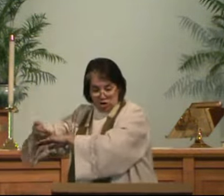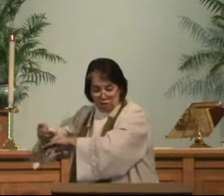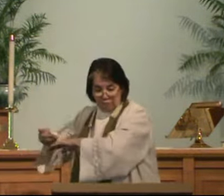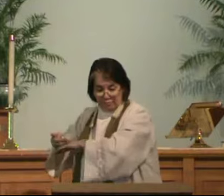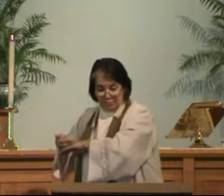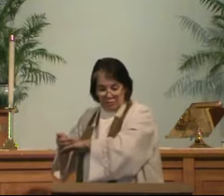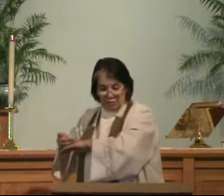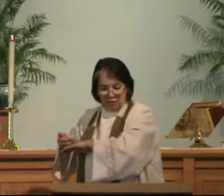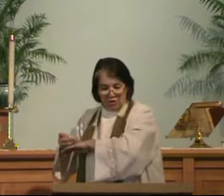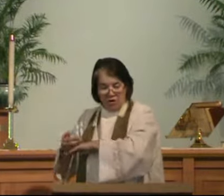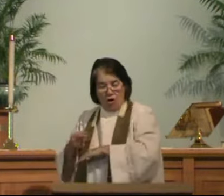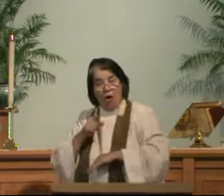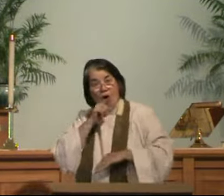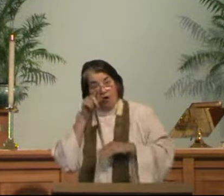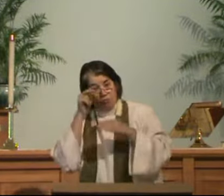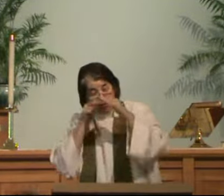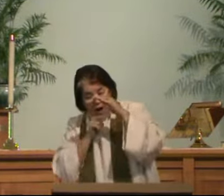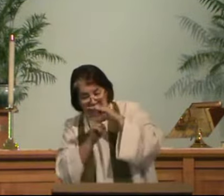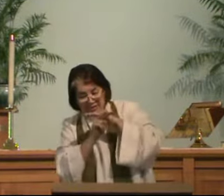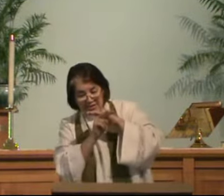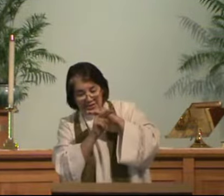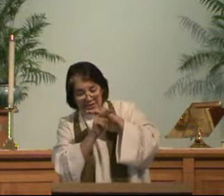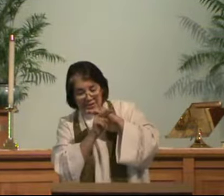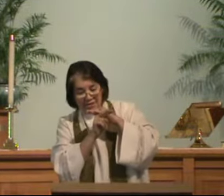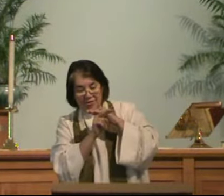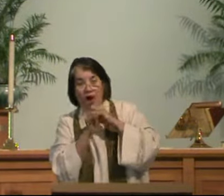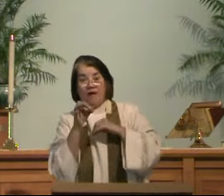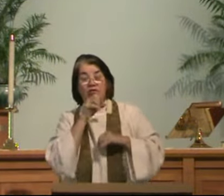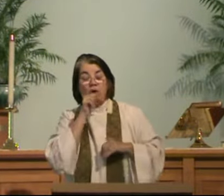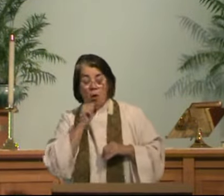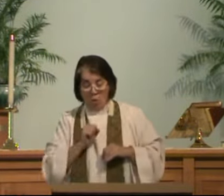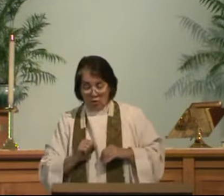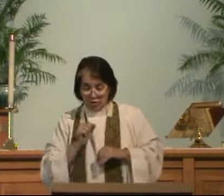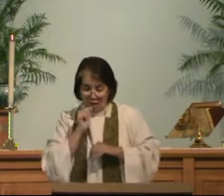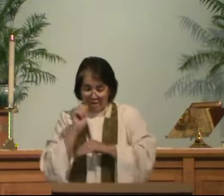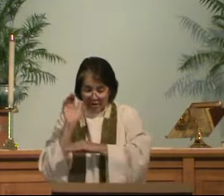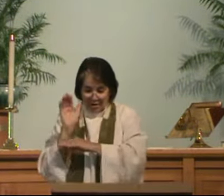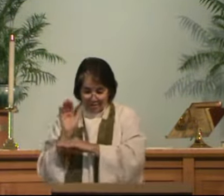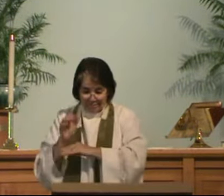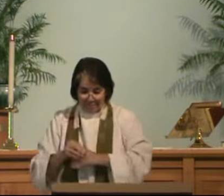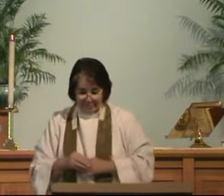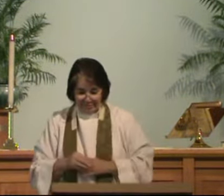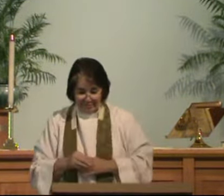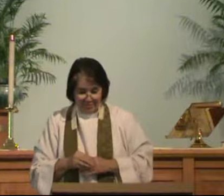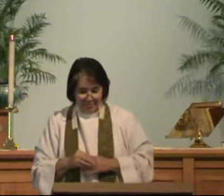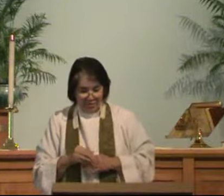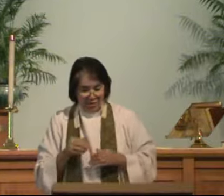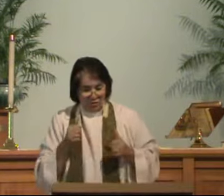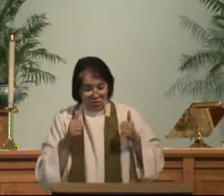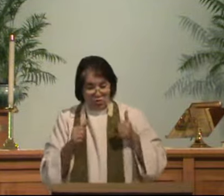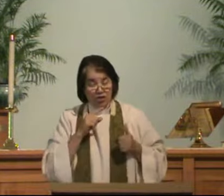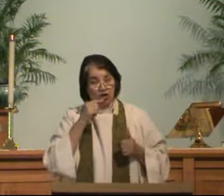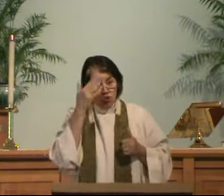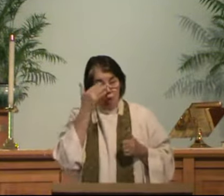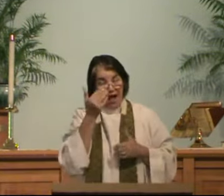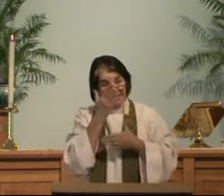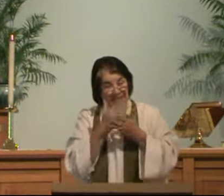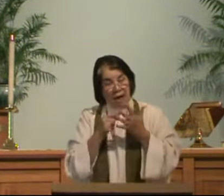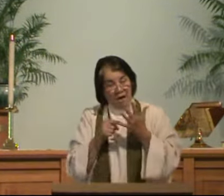invitation are the prophets of the Old Covenant, which is why some